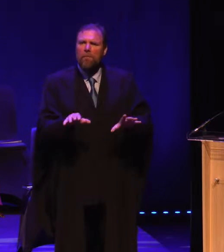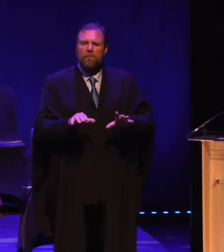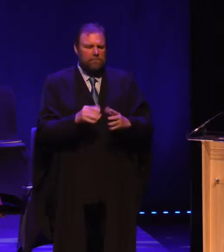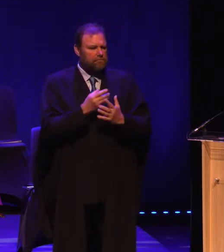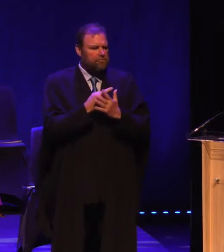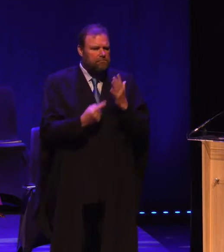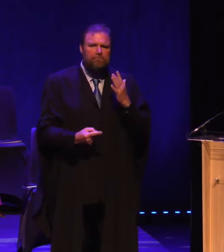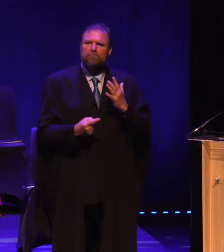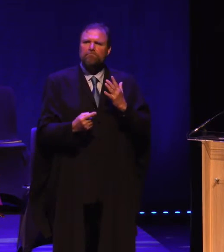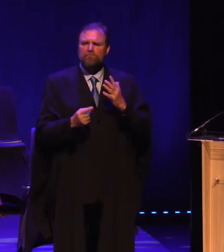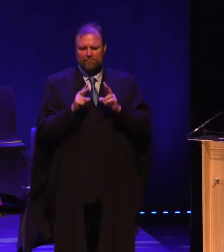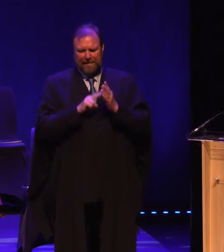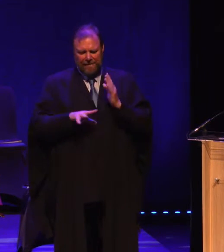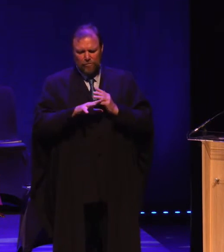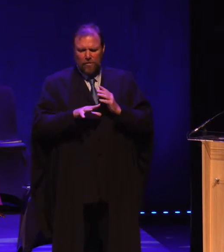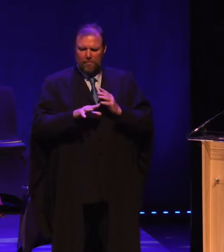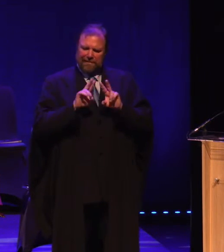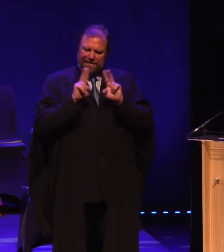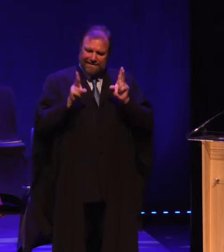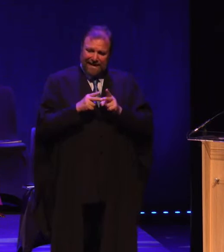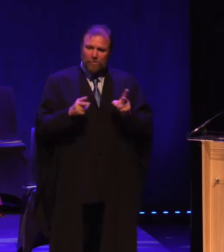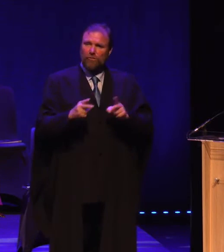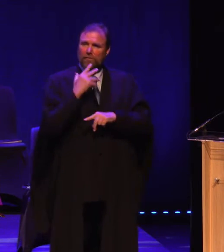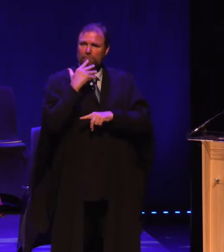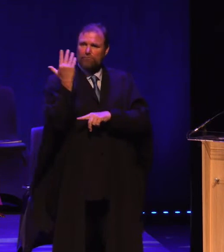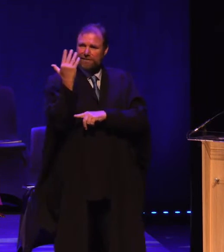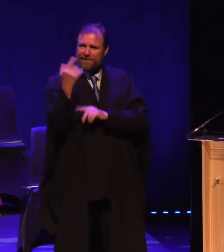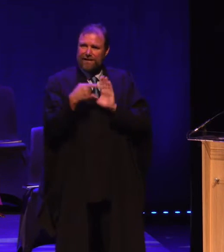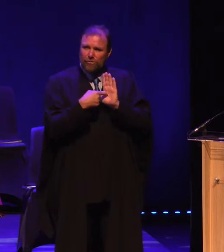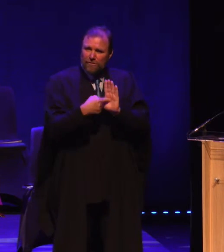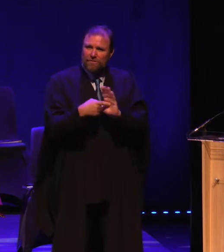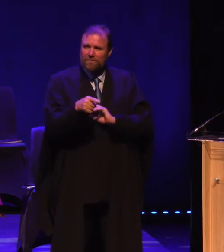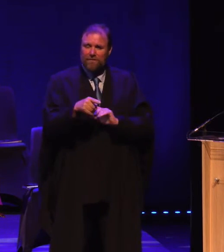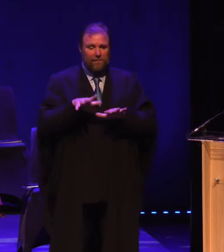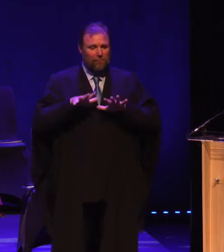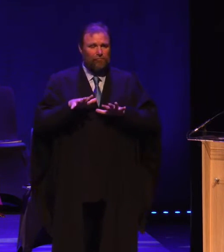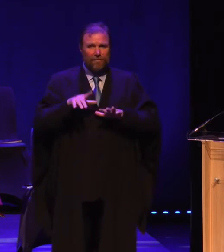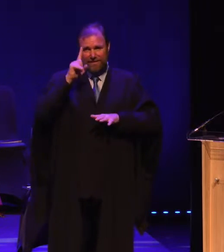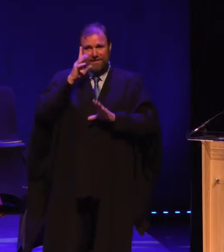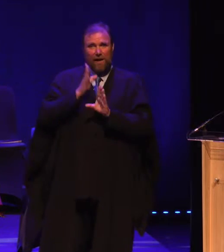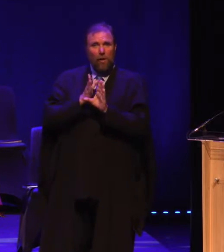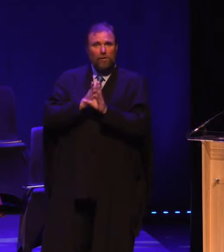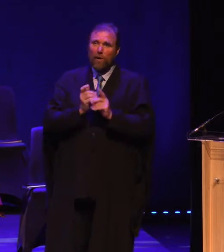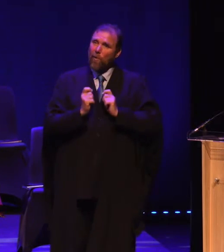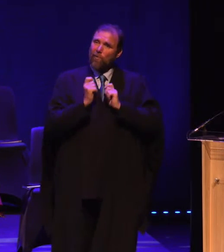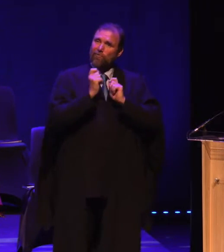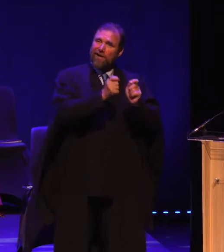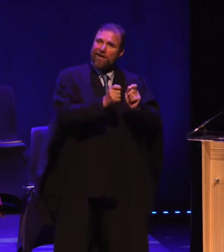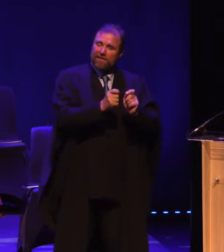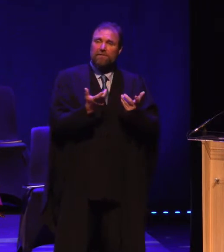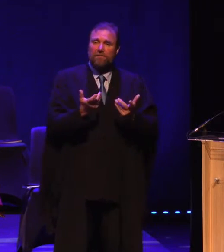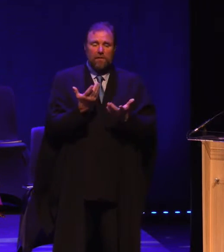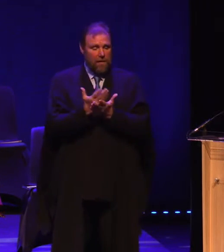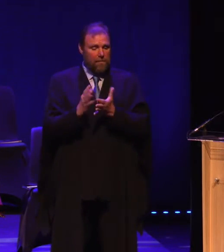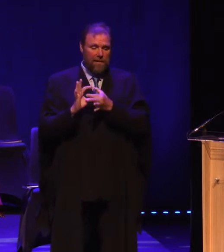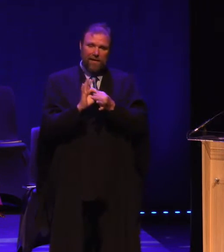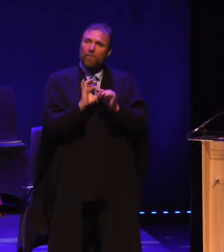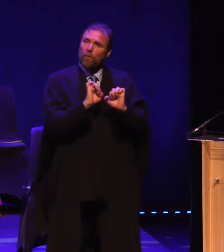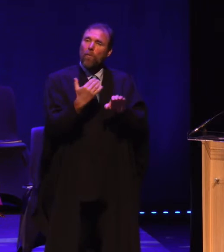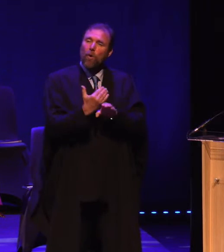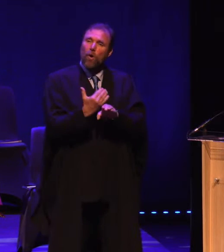and international keynote presentations, and a British Psychological Society Conference Award Prize are associated with her